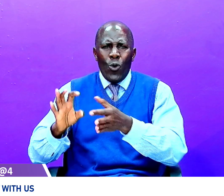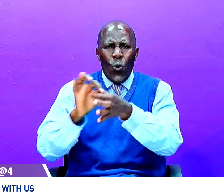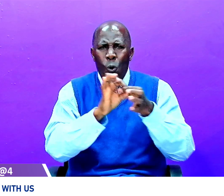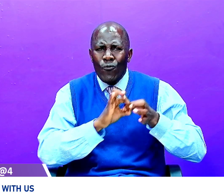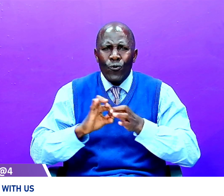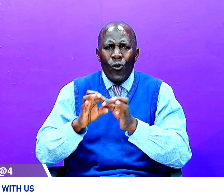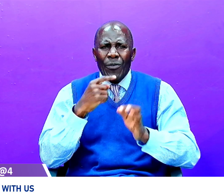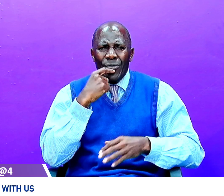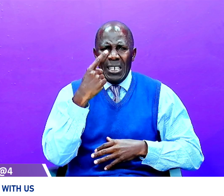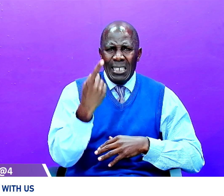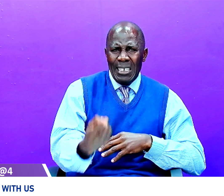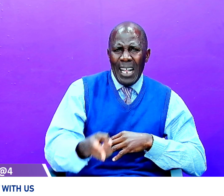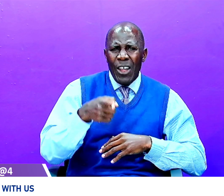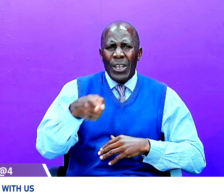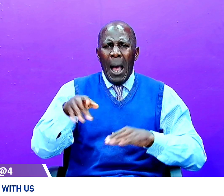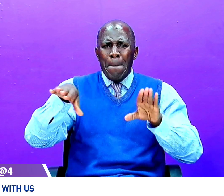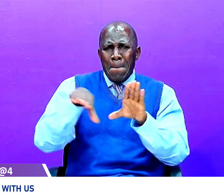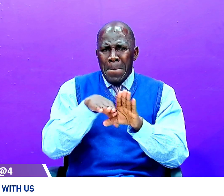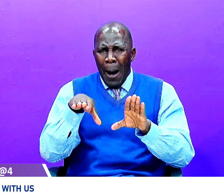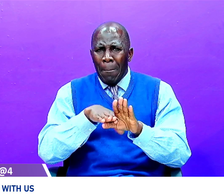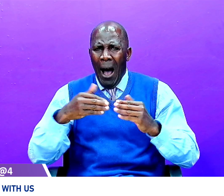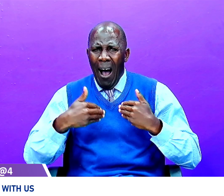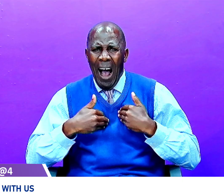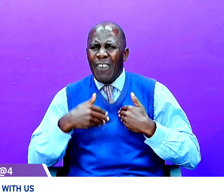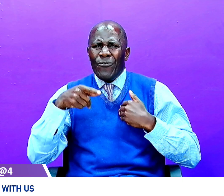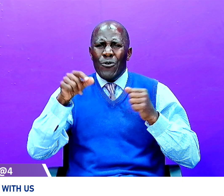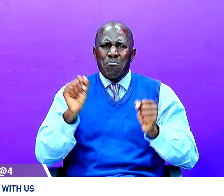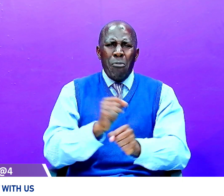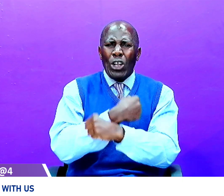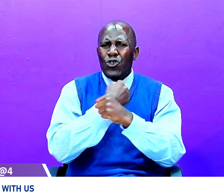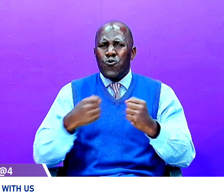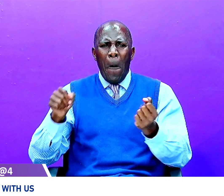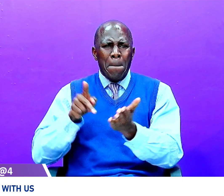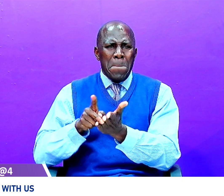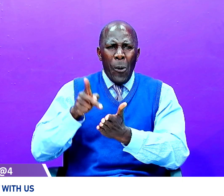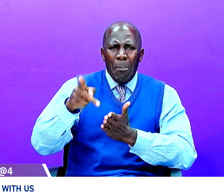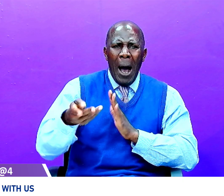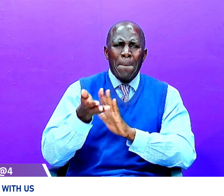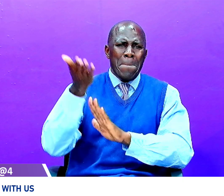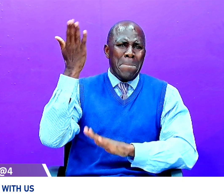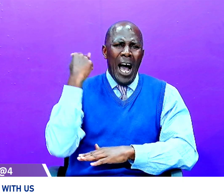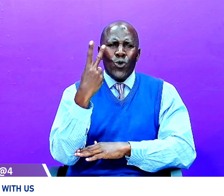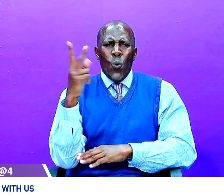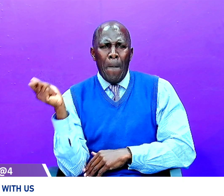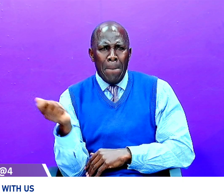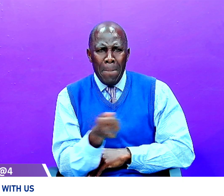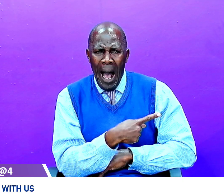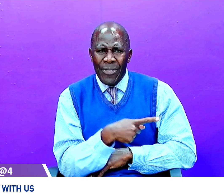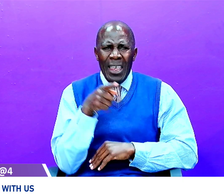secretary, and the union stated that its members have not been paid for the last 2 months. This